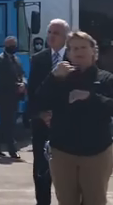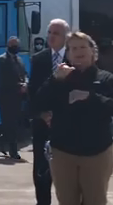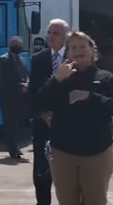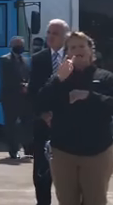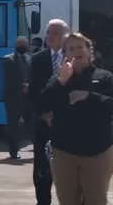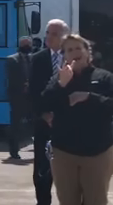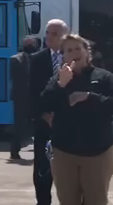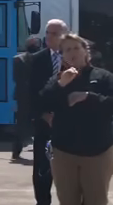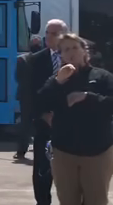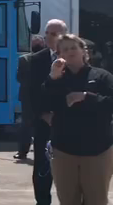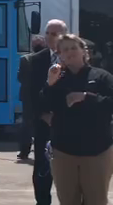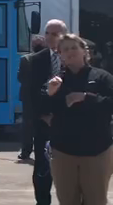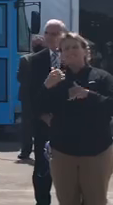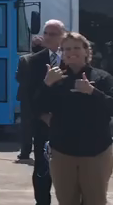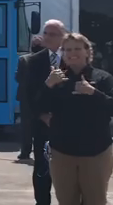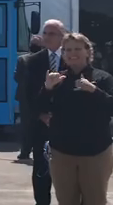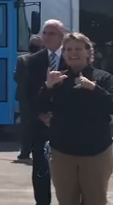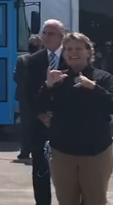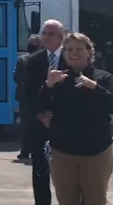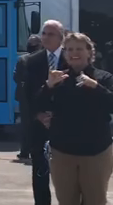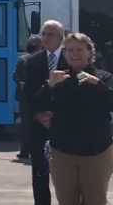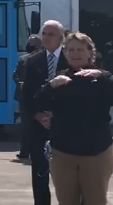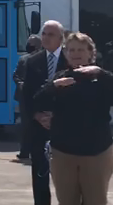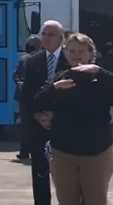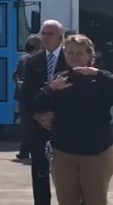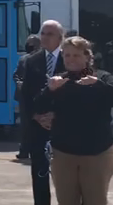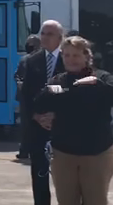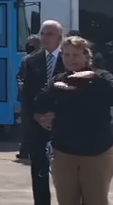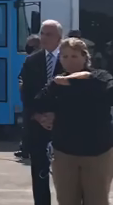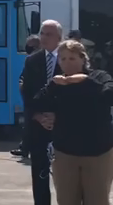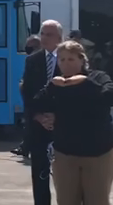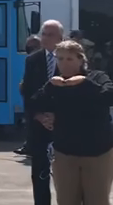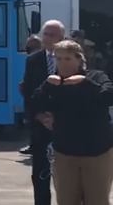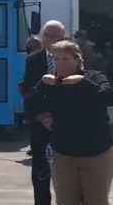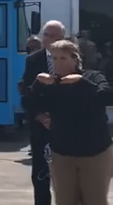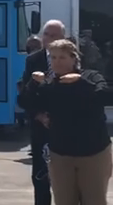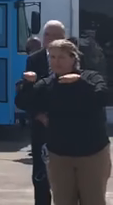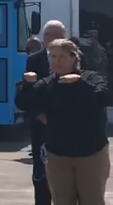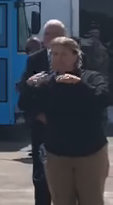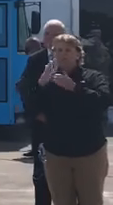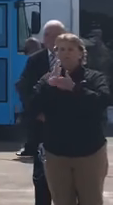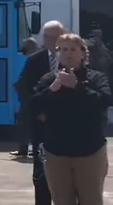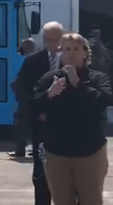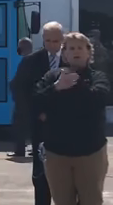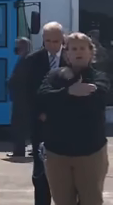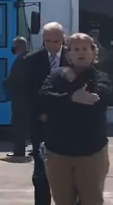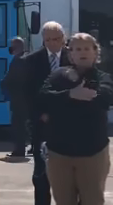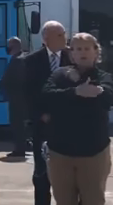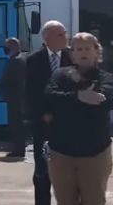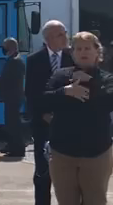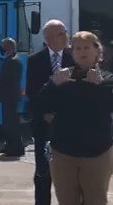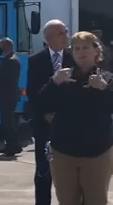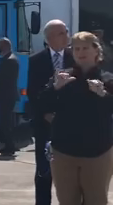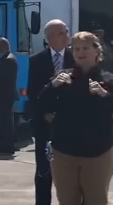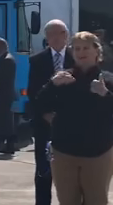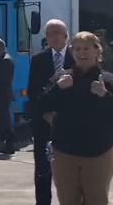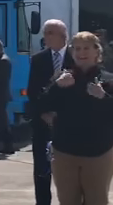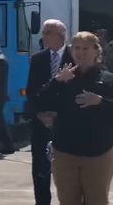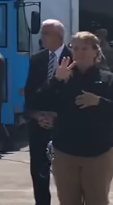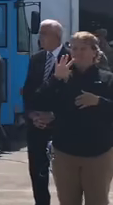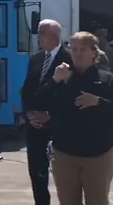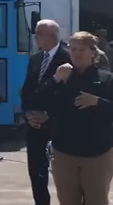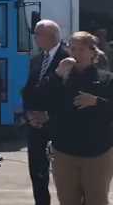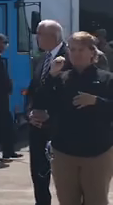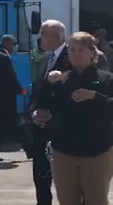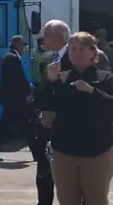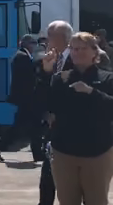that still are in the 40% of everyone tested comes back positive. And you have other places where they're in the 20s. National